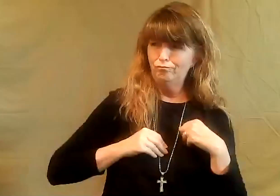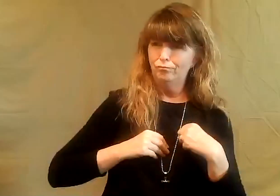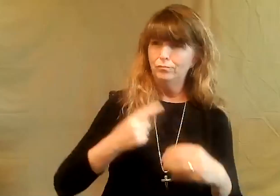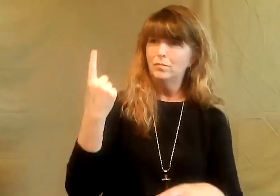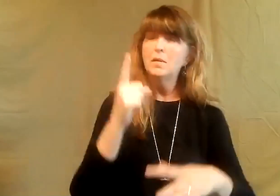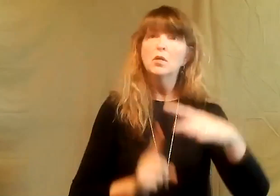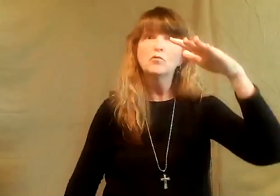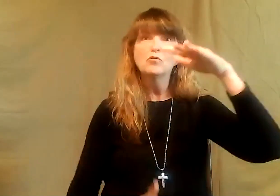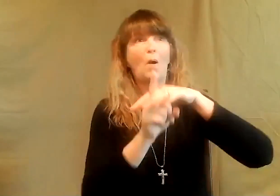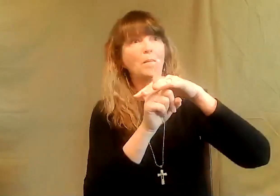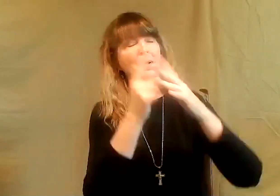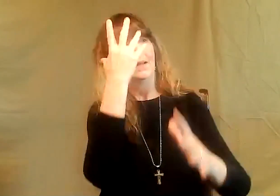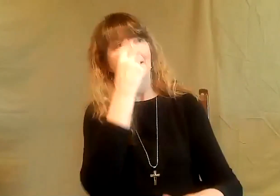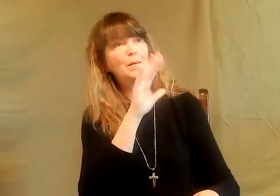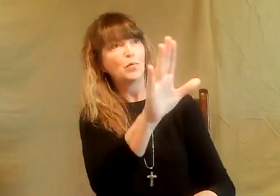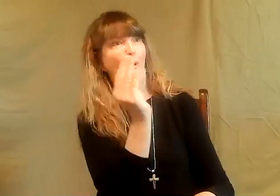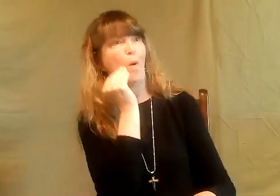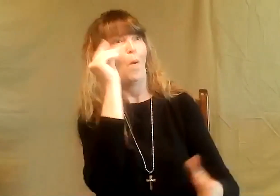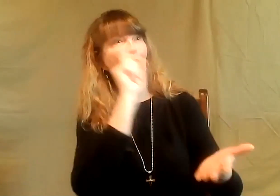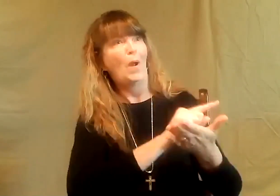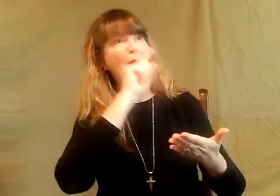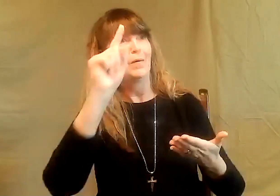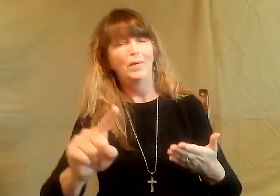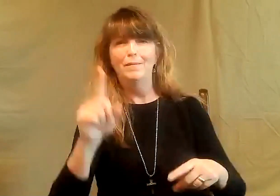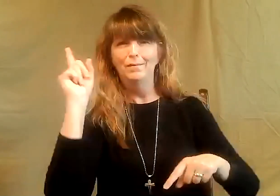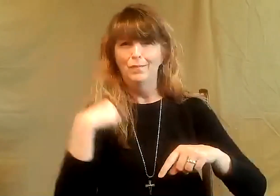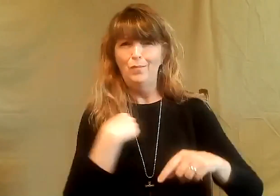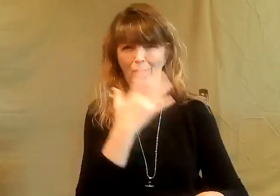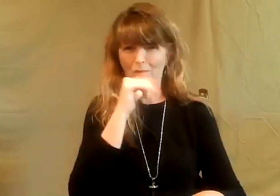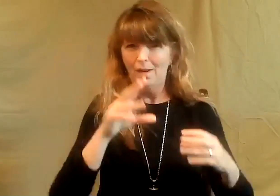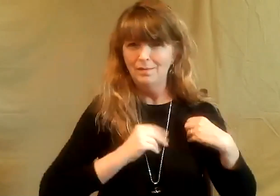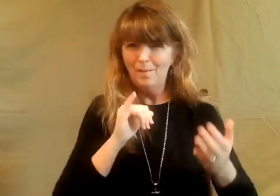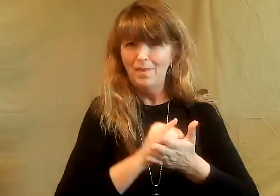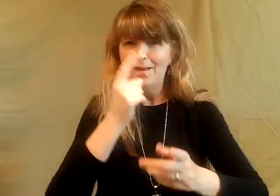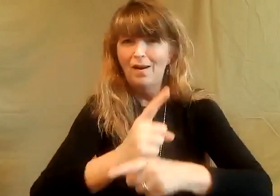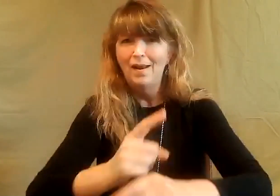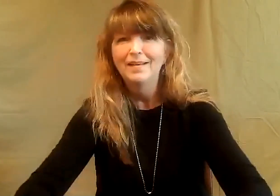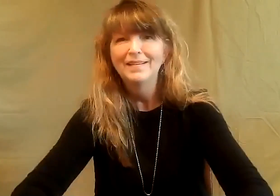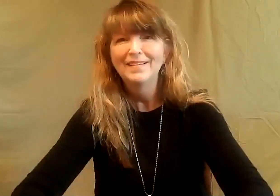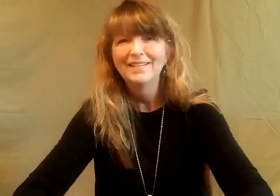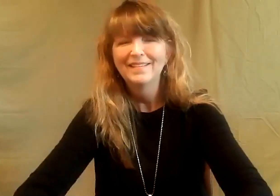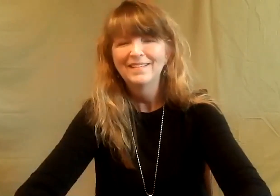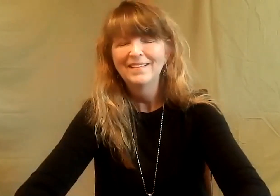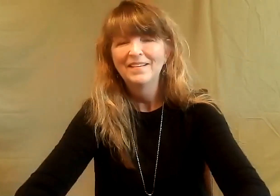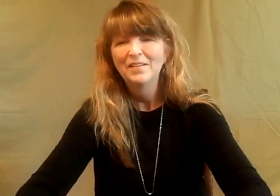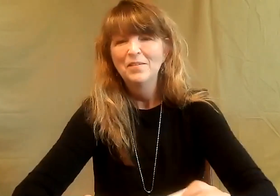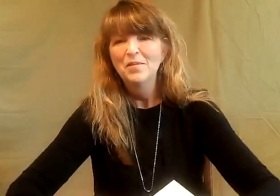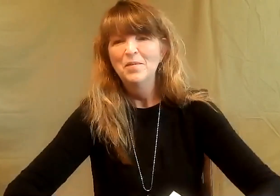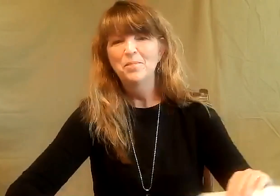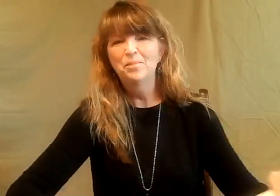we would never stand for somebody just showing up unannounced saying can i stay at your house for a week we would not be very accepting of that